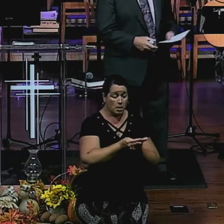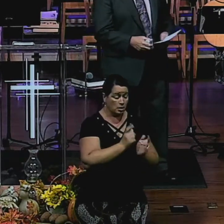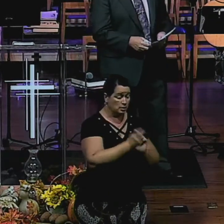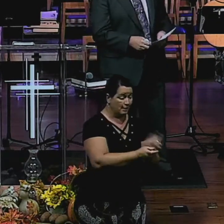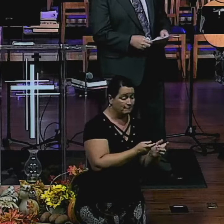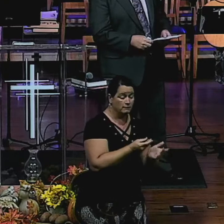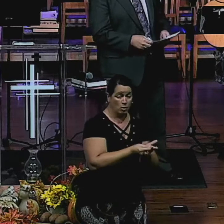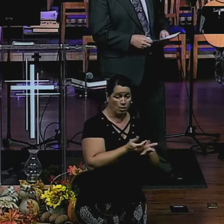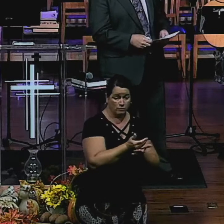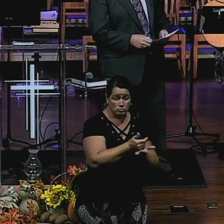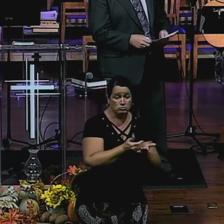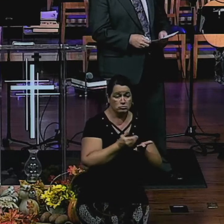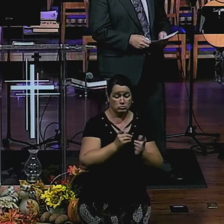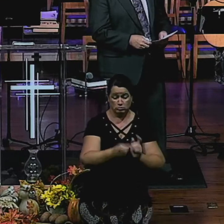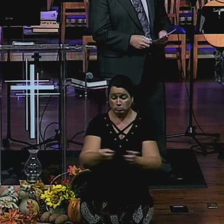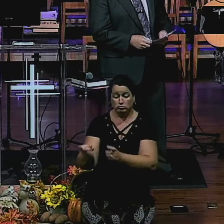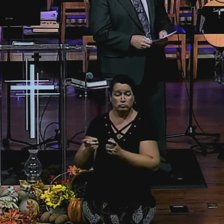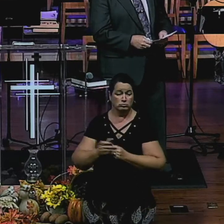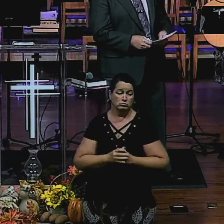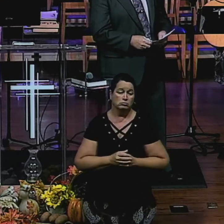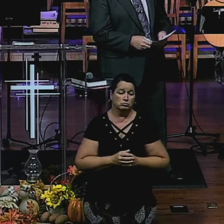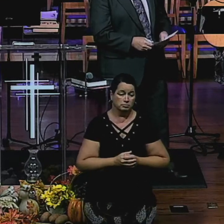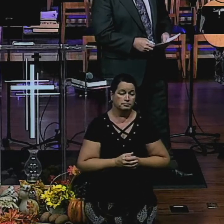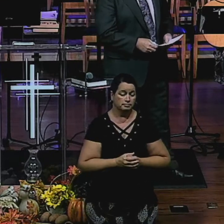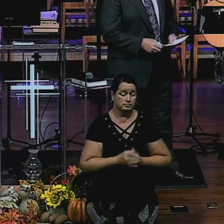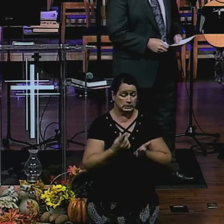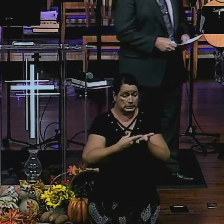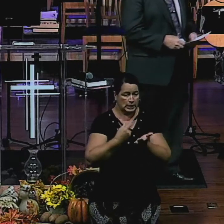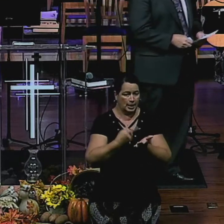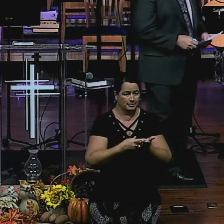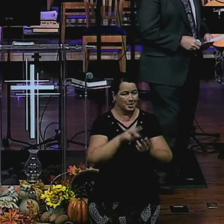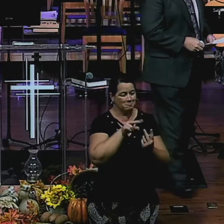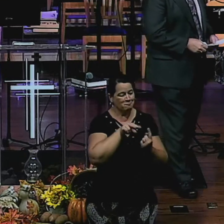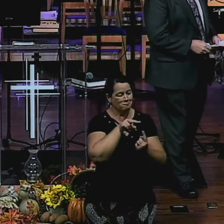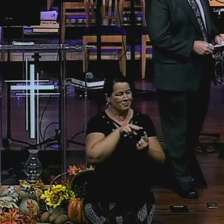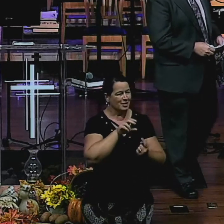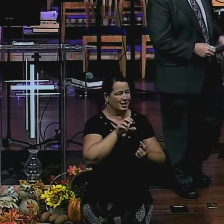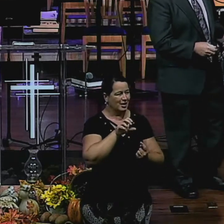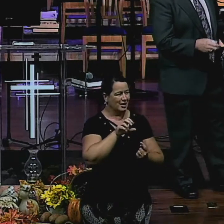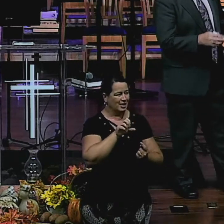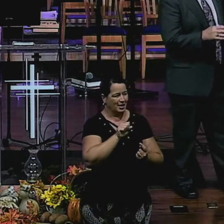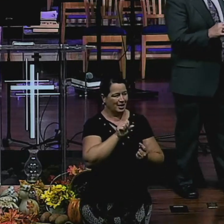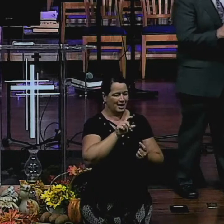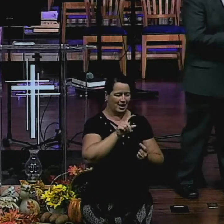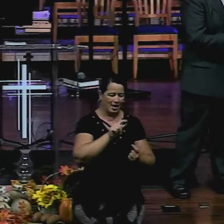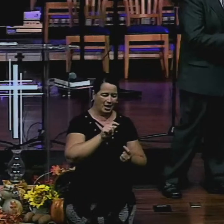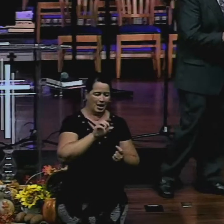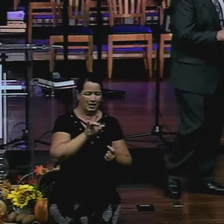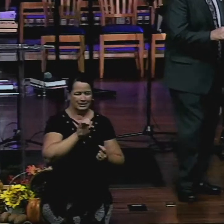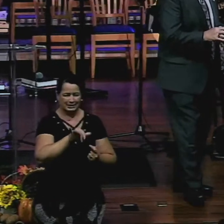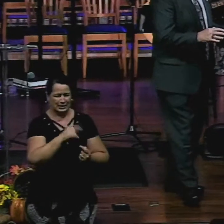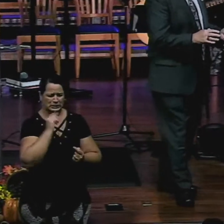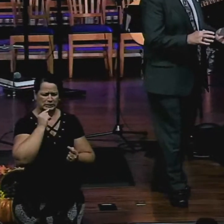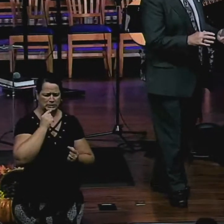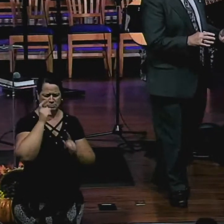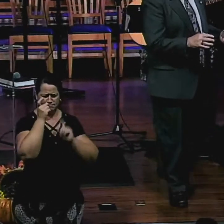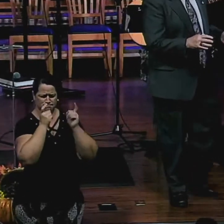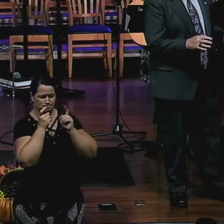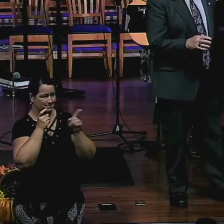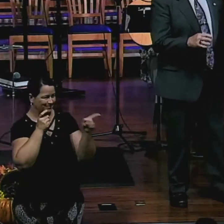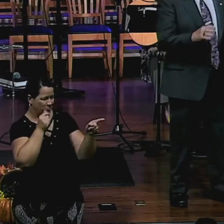our offerings. Let me just say, sometimes I look at Stacy and she looks a little serious.